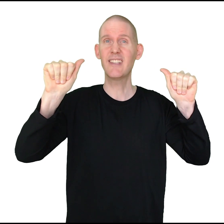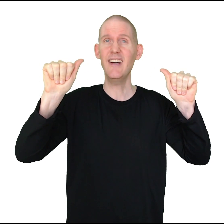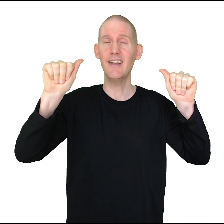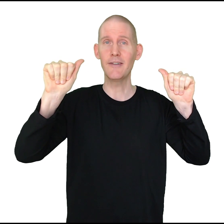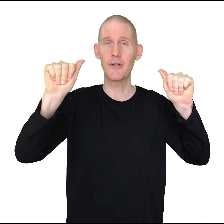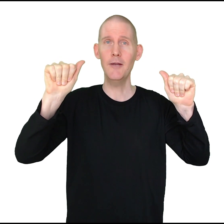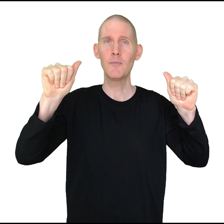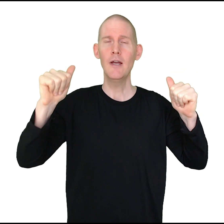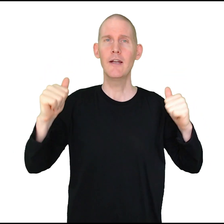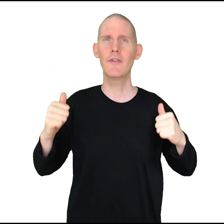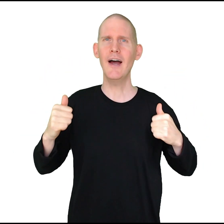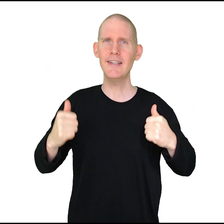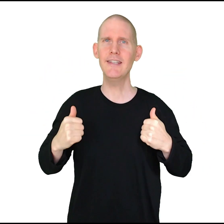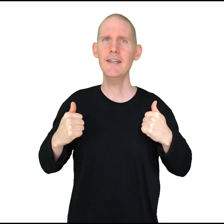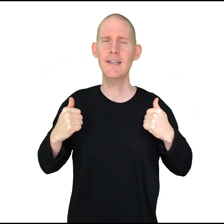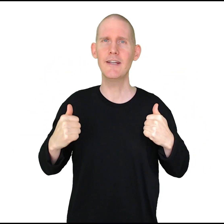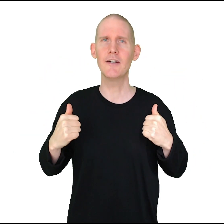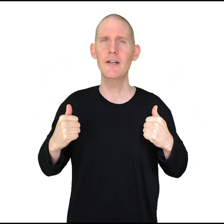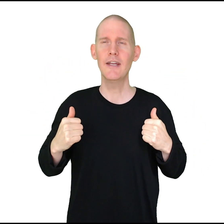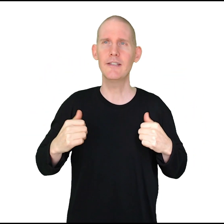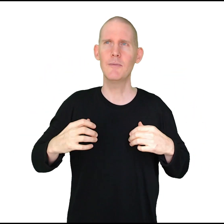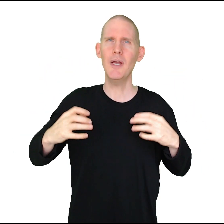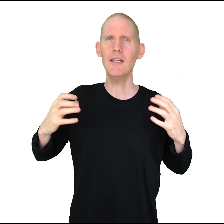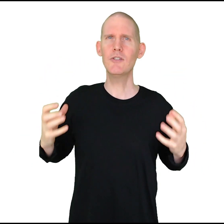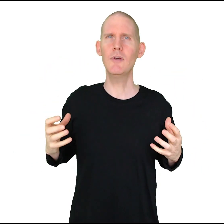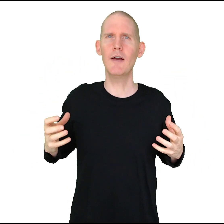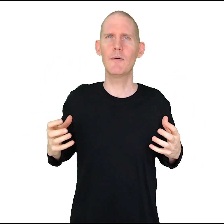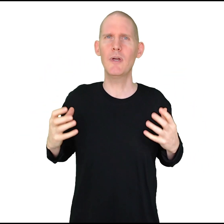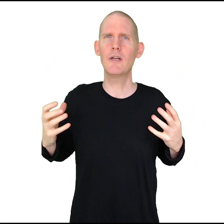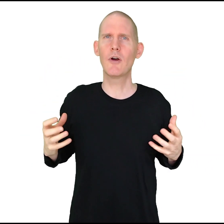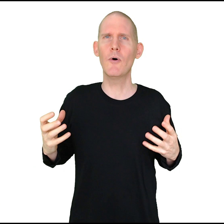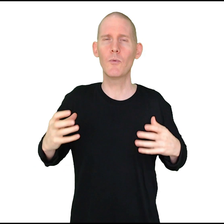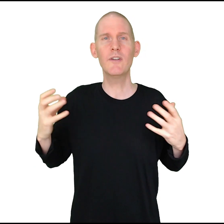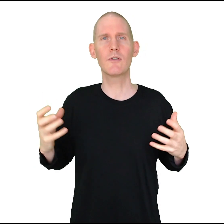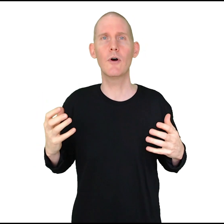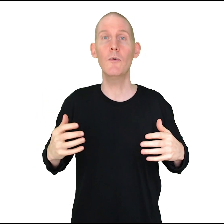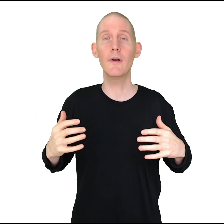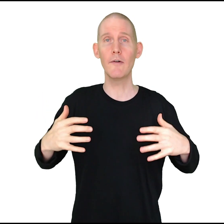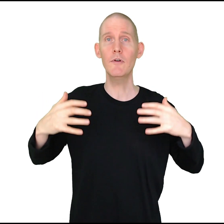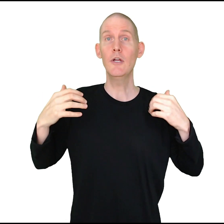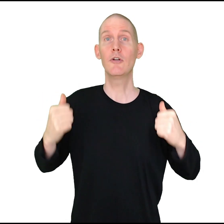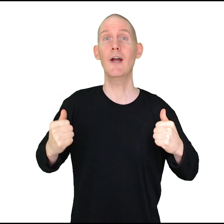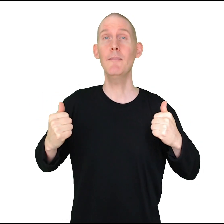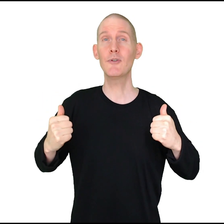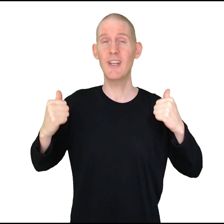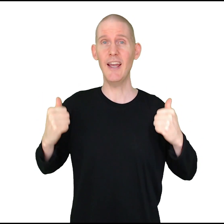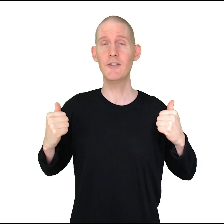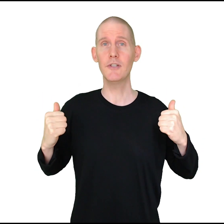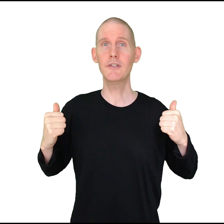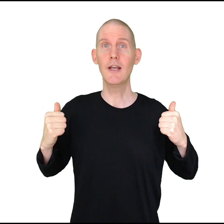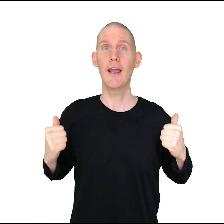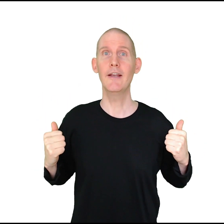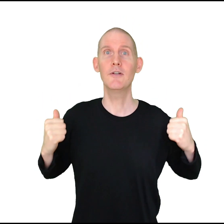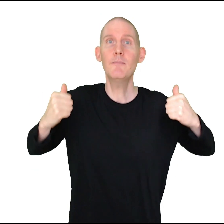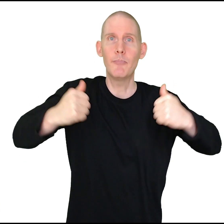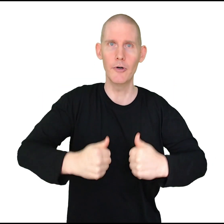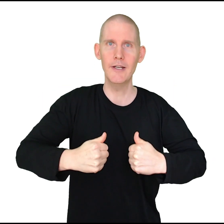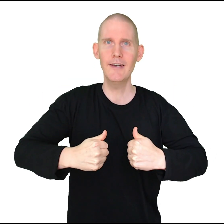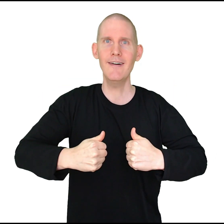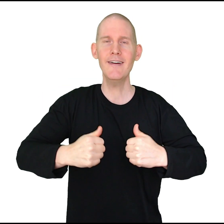alongside, okay? Now the idea here is imagine you have a big coat, winter coat, whatever, grab those edges and you're putting it on. You're